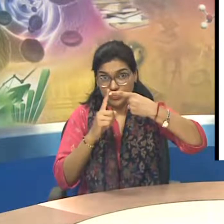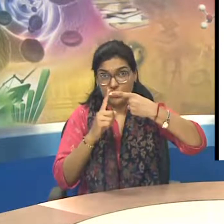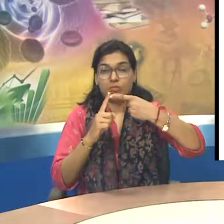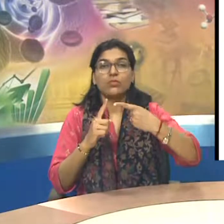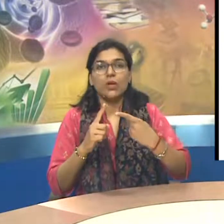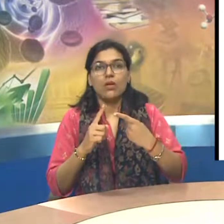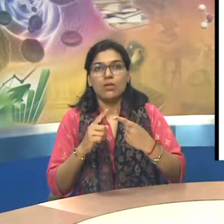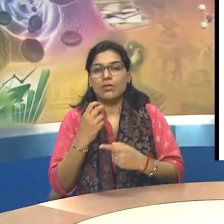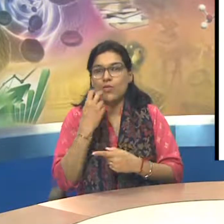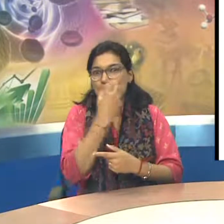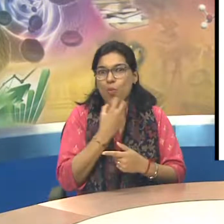Verbal communication